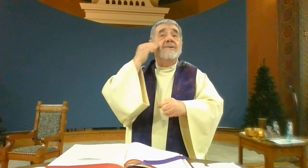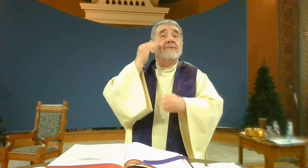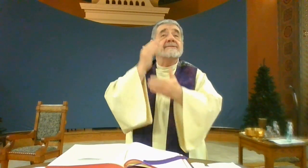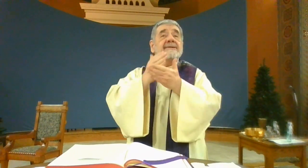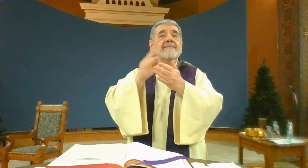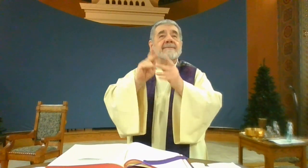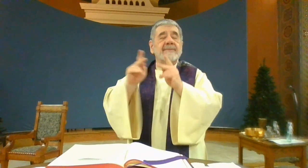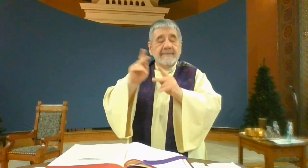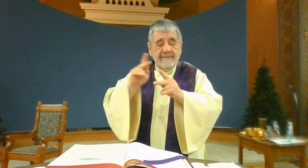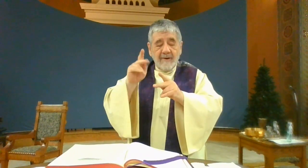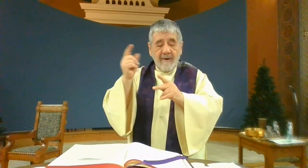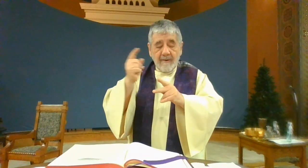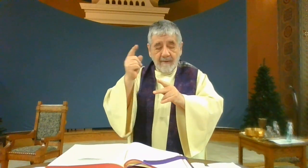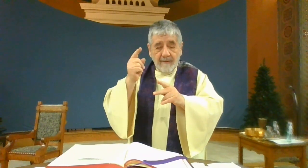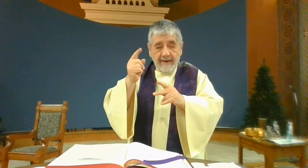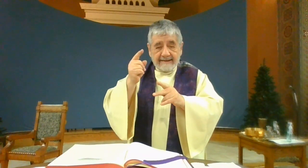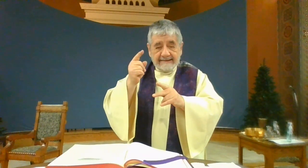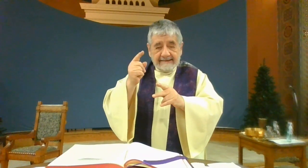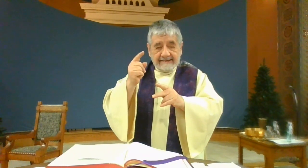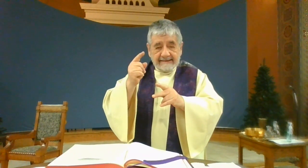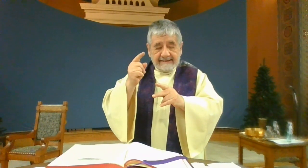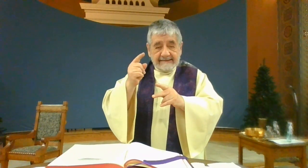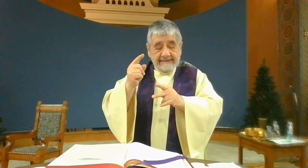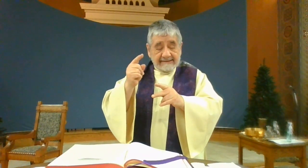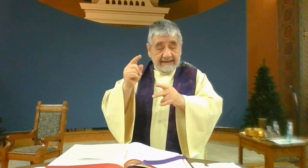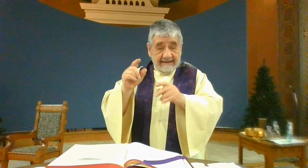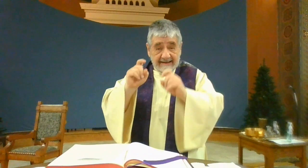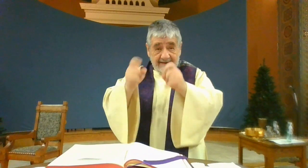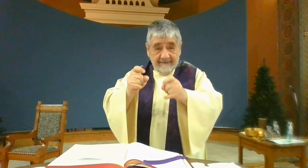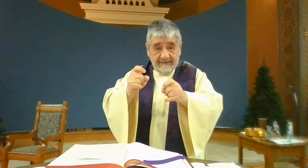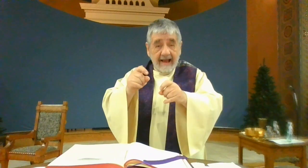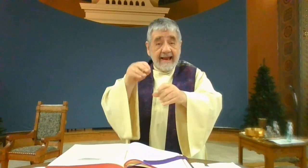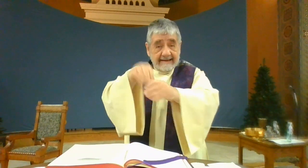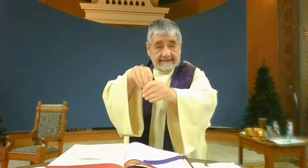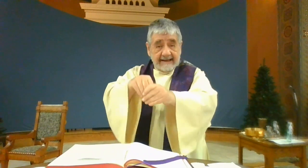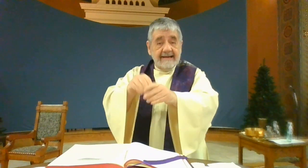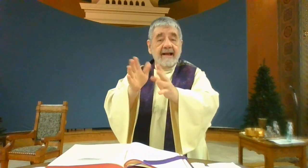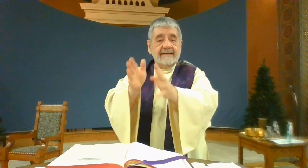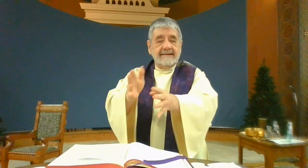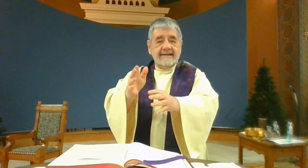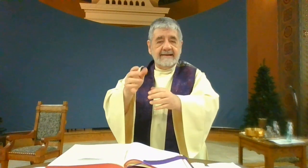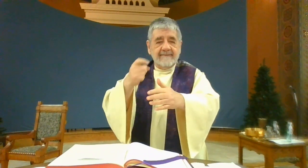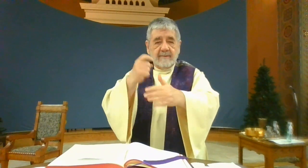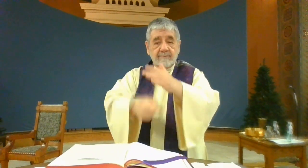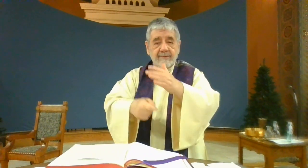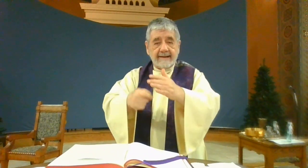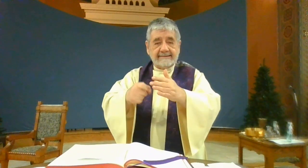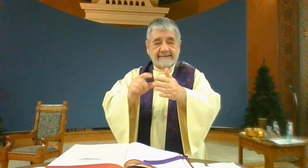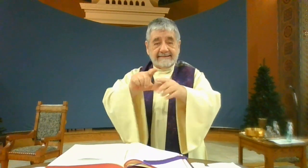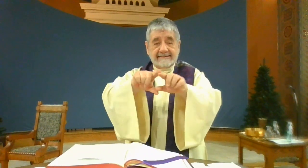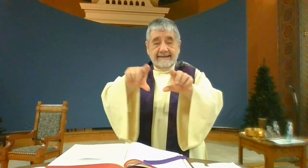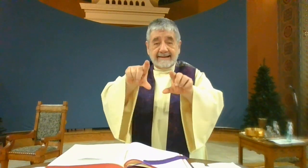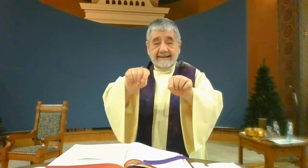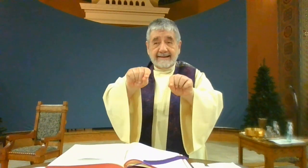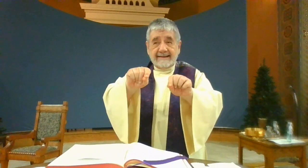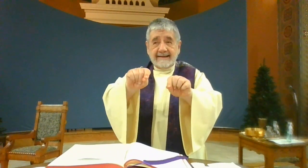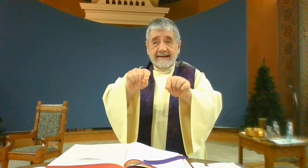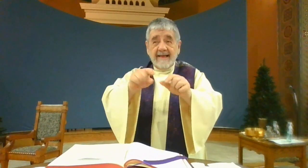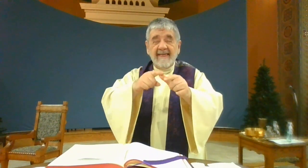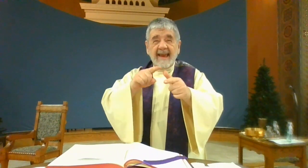I know some people. Every year. When they give a gift. Inside, they leave the price tag.